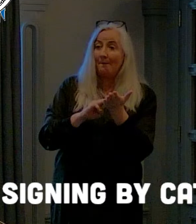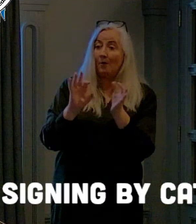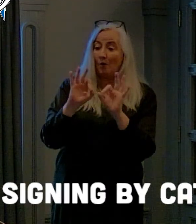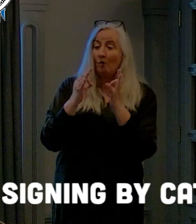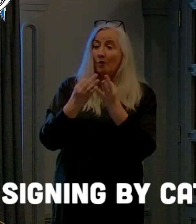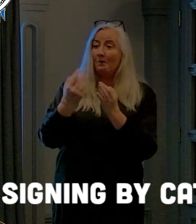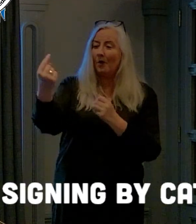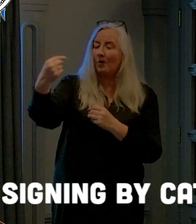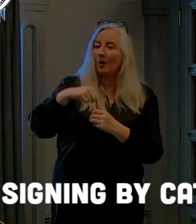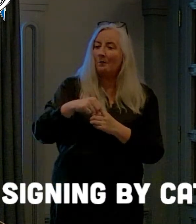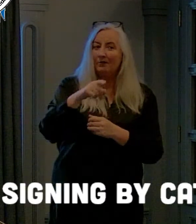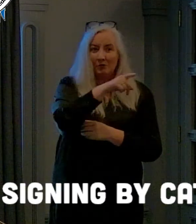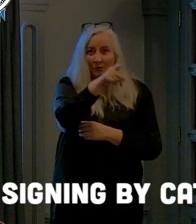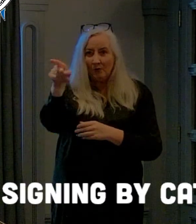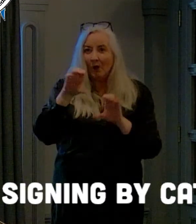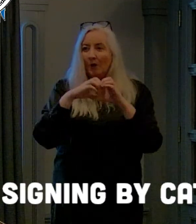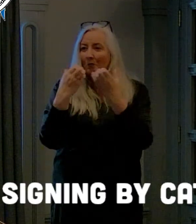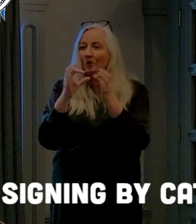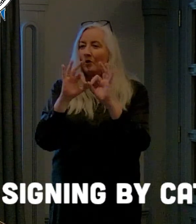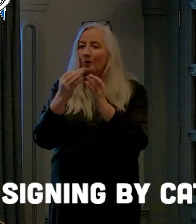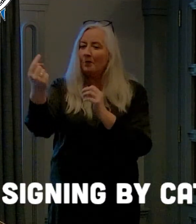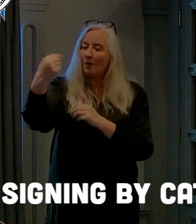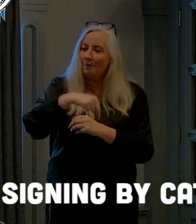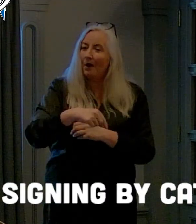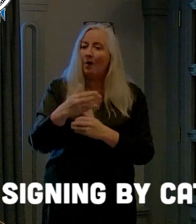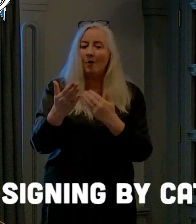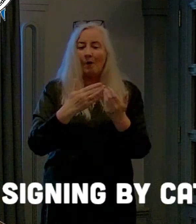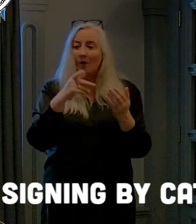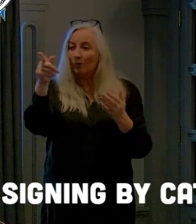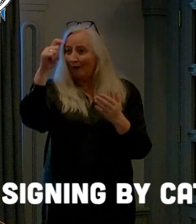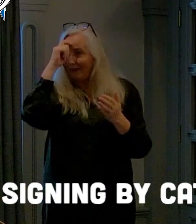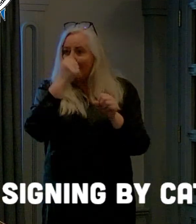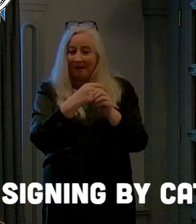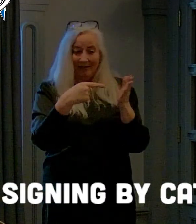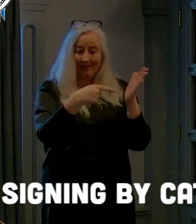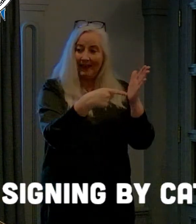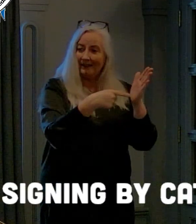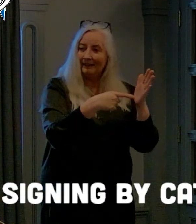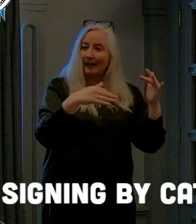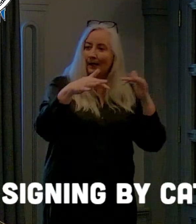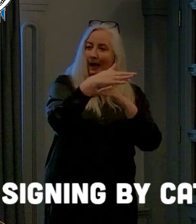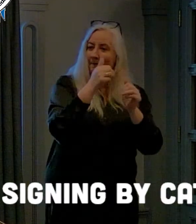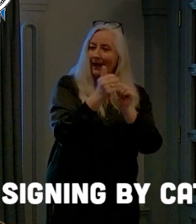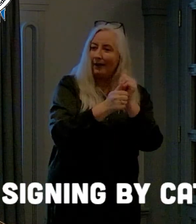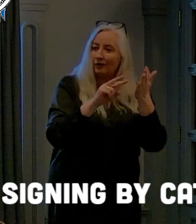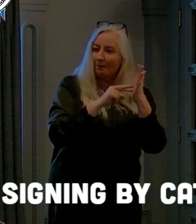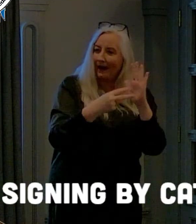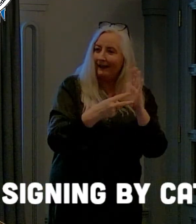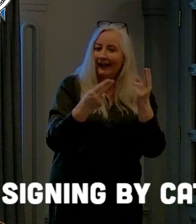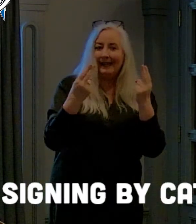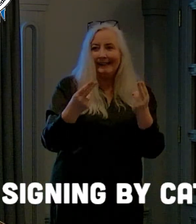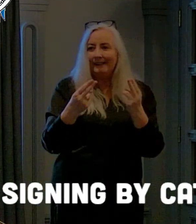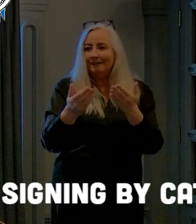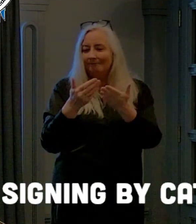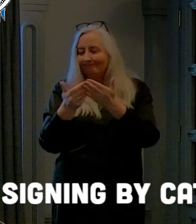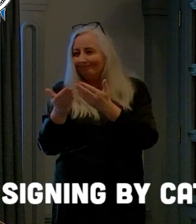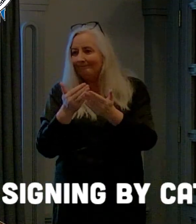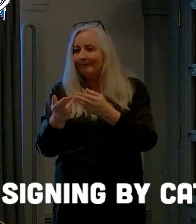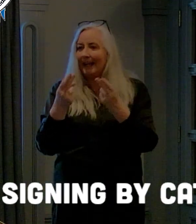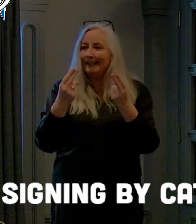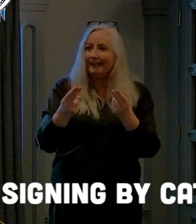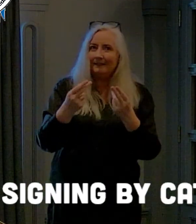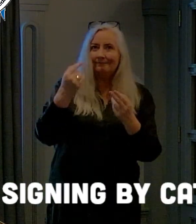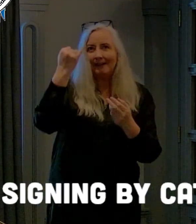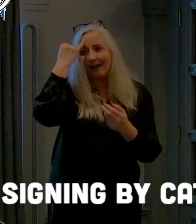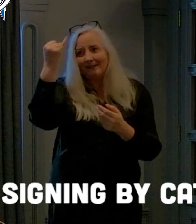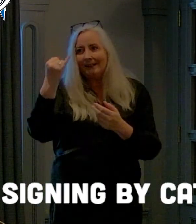talk to us about, you know, what were the details of that climate action plan that needed to be addressed, or what did we like and